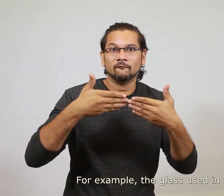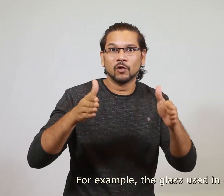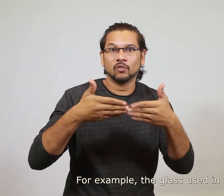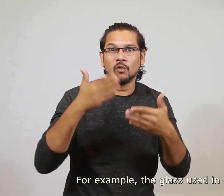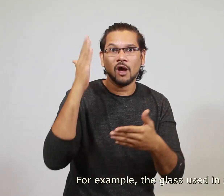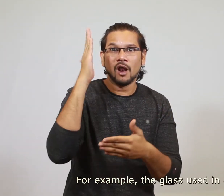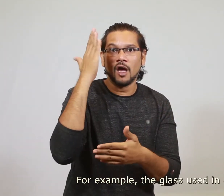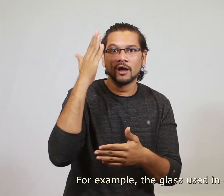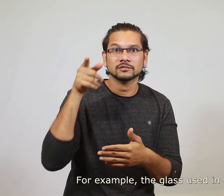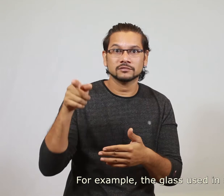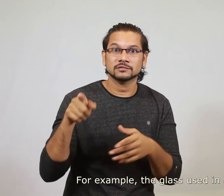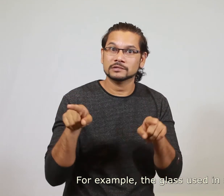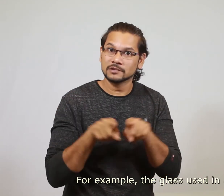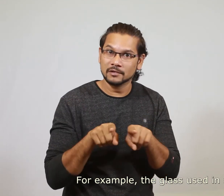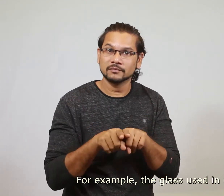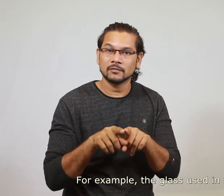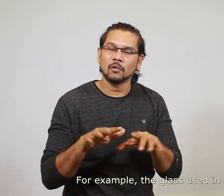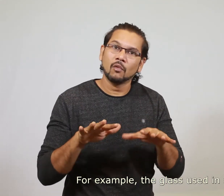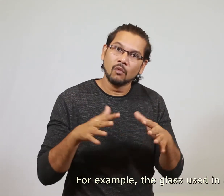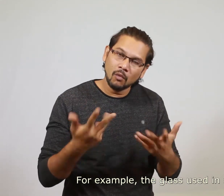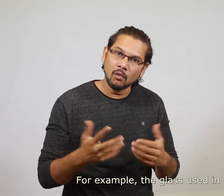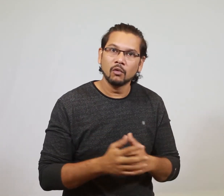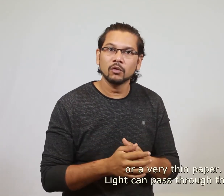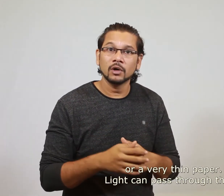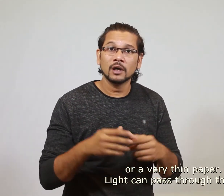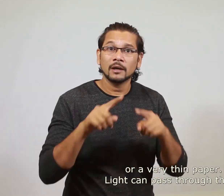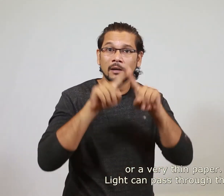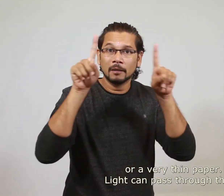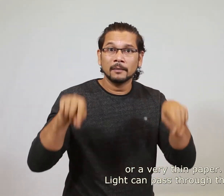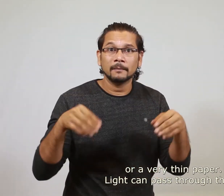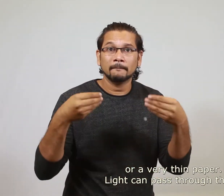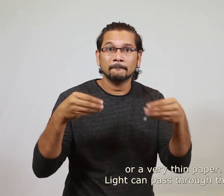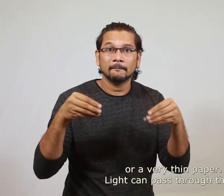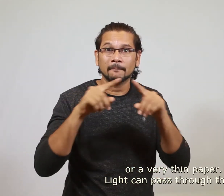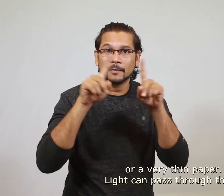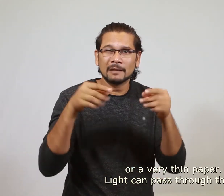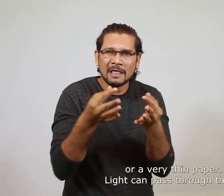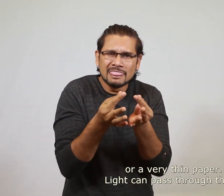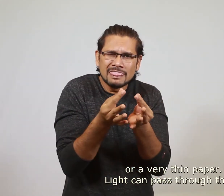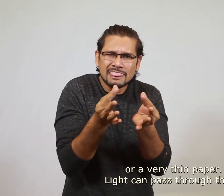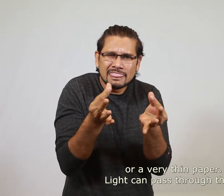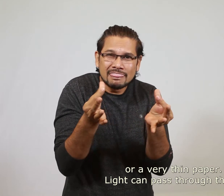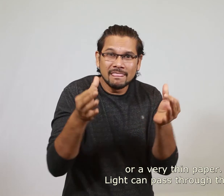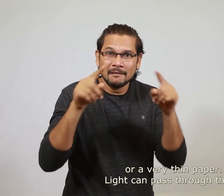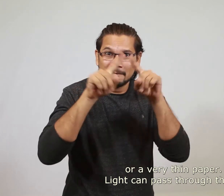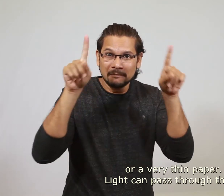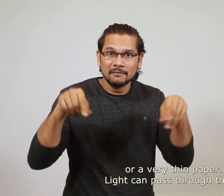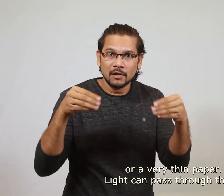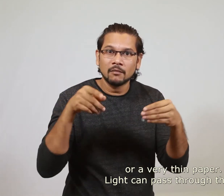For example, the glass used in a window or a very thin paper, light can pass through